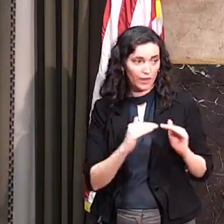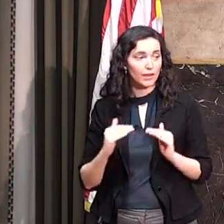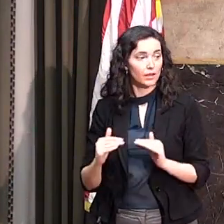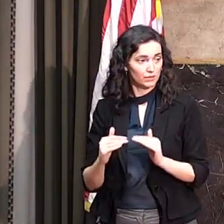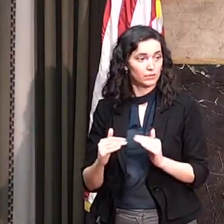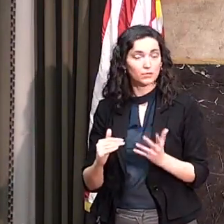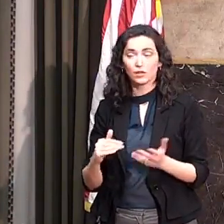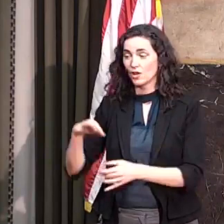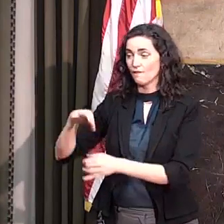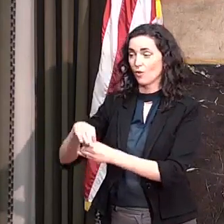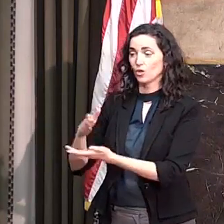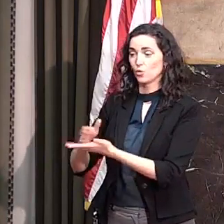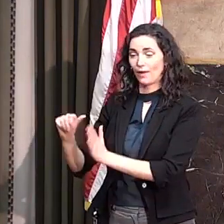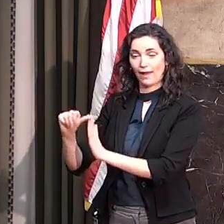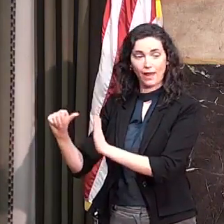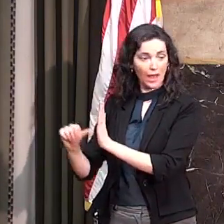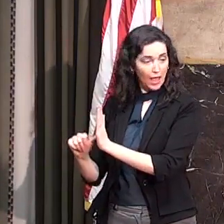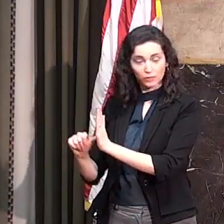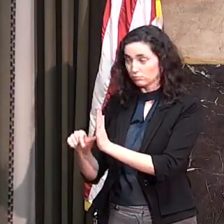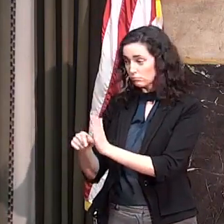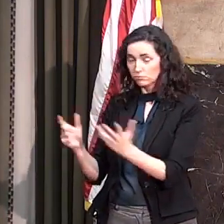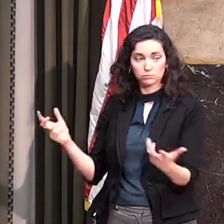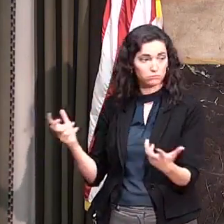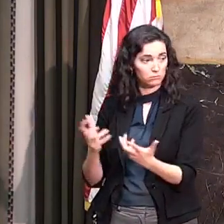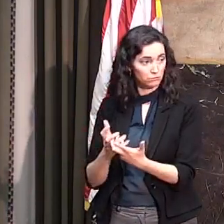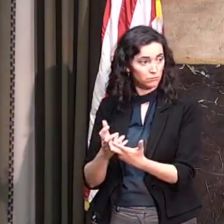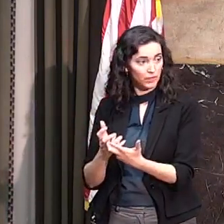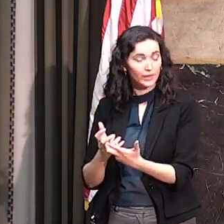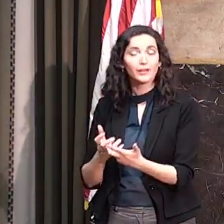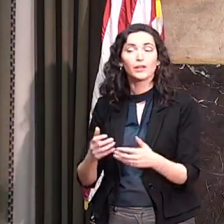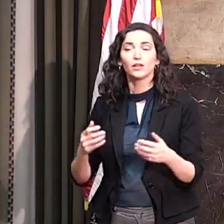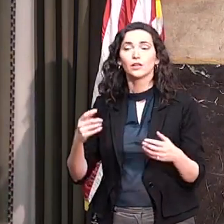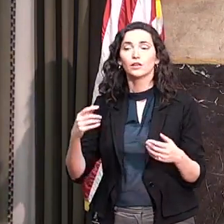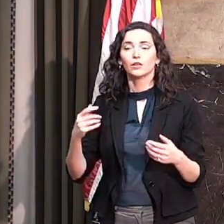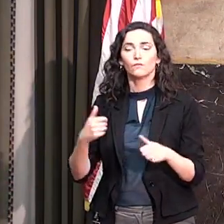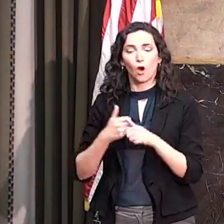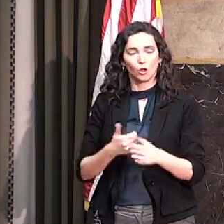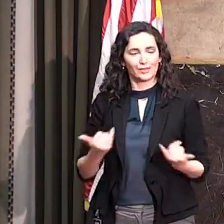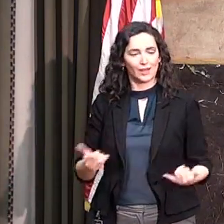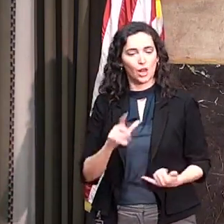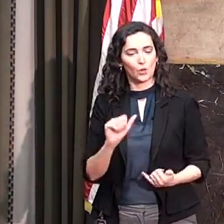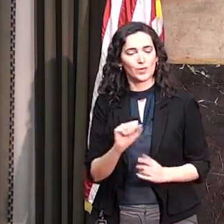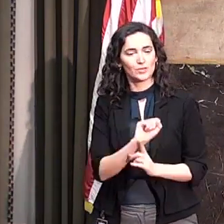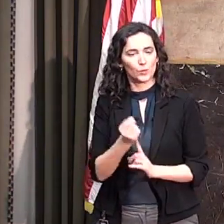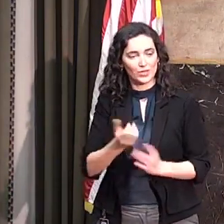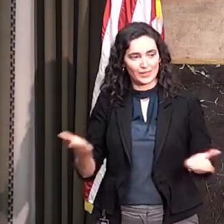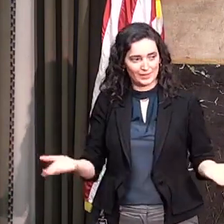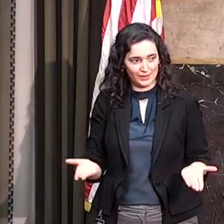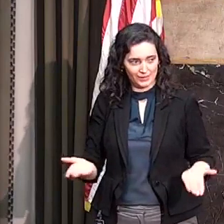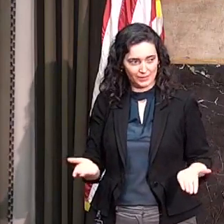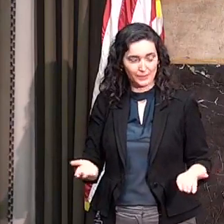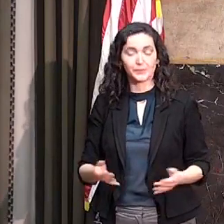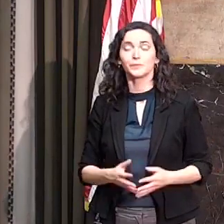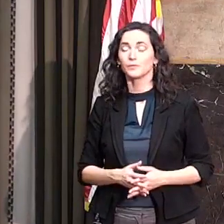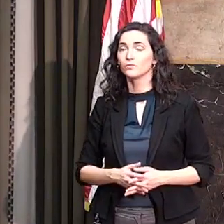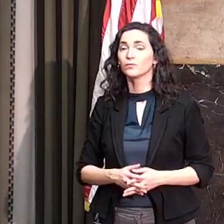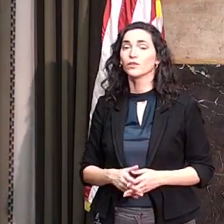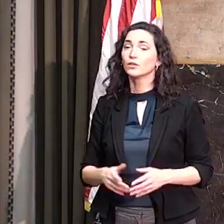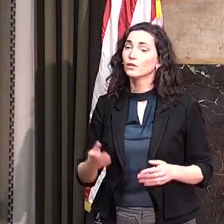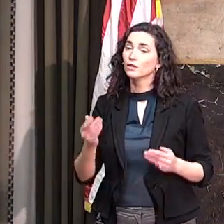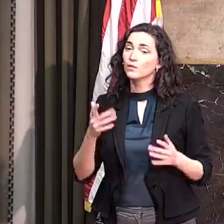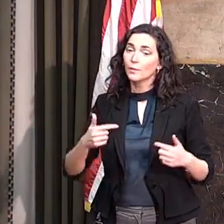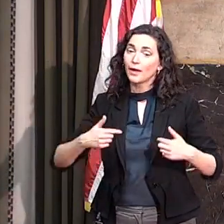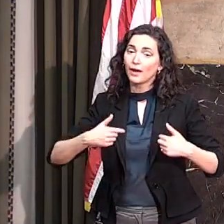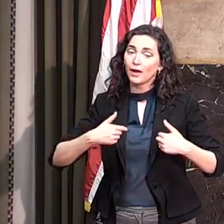by the Voting Rights Act under the circumstances here in Louisiana presently. And I